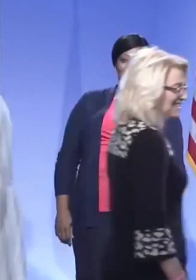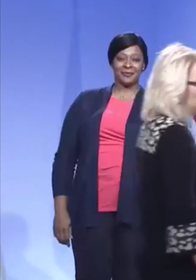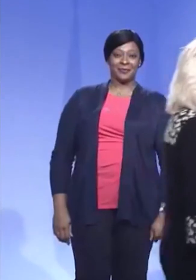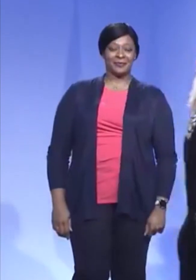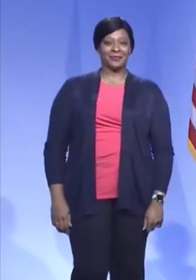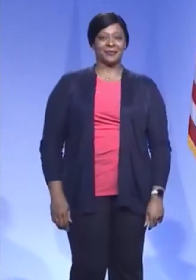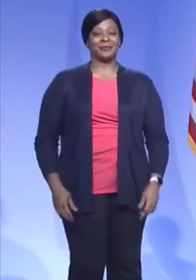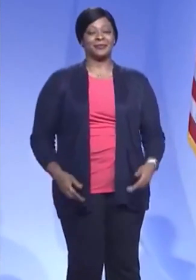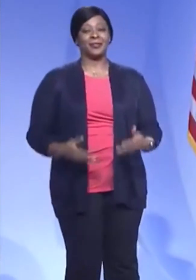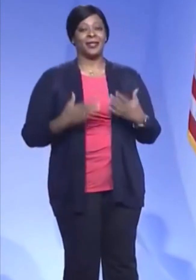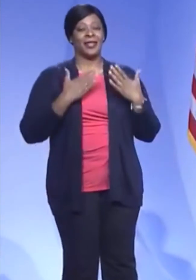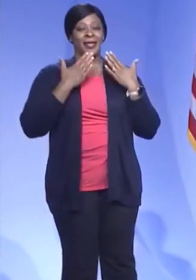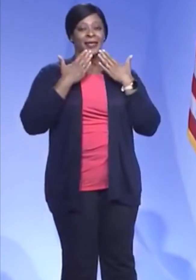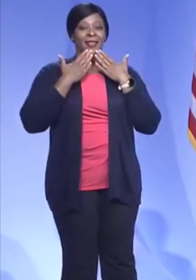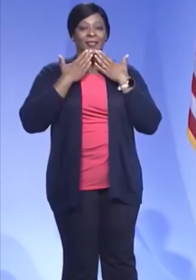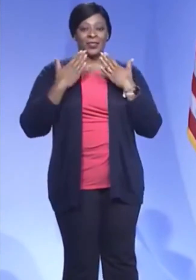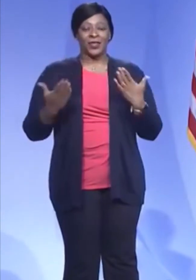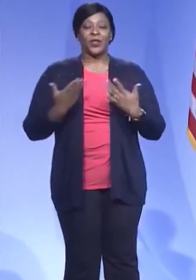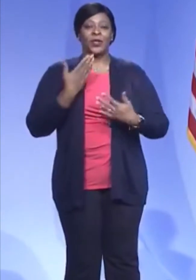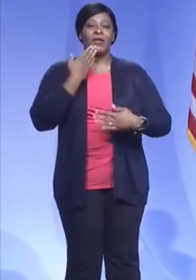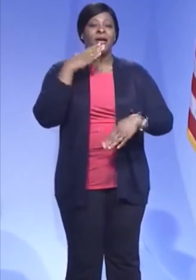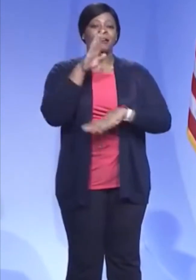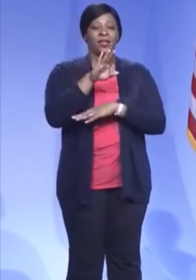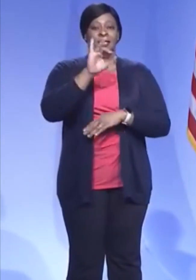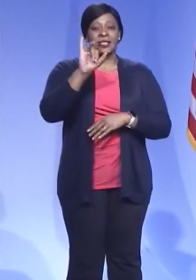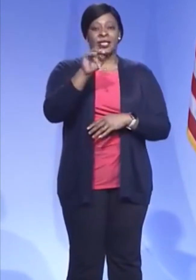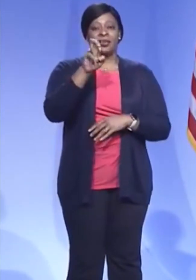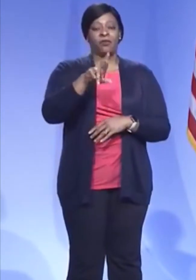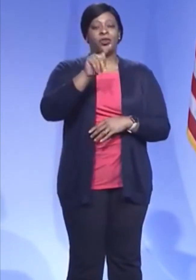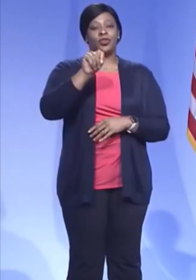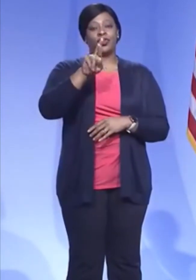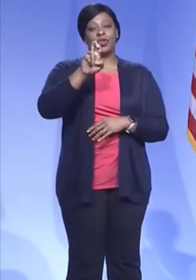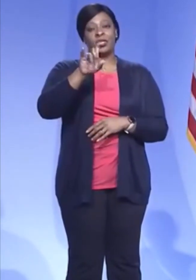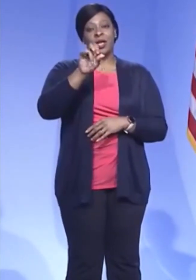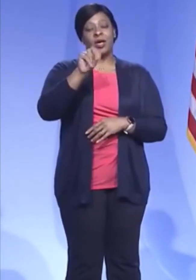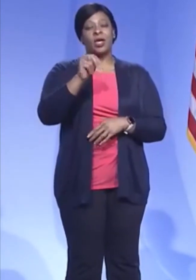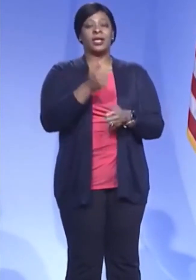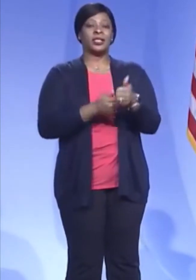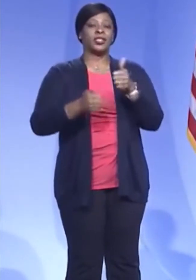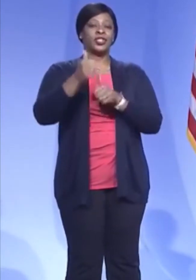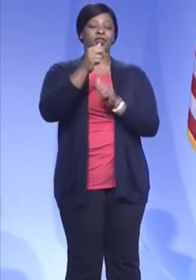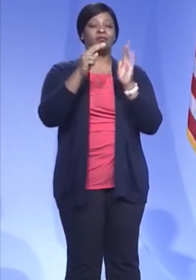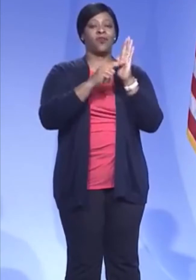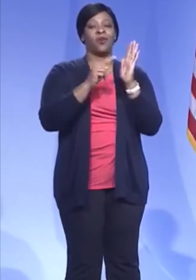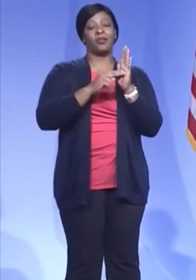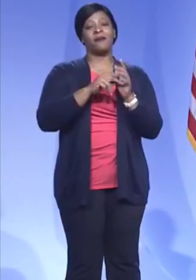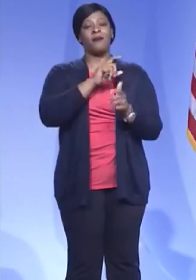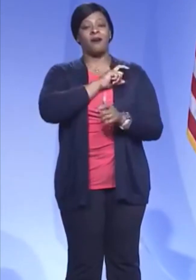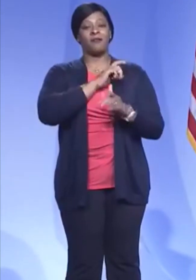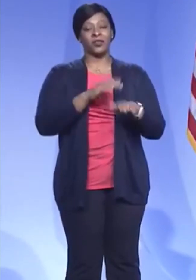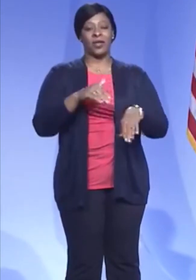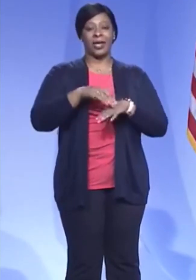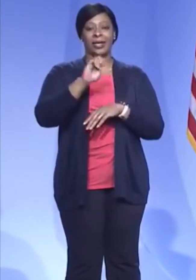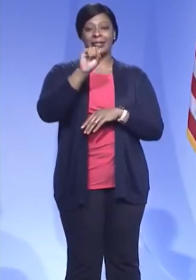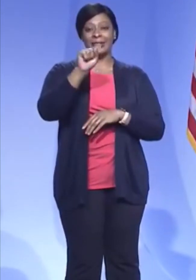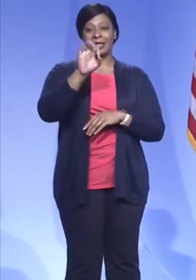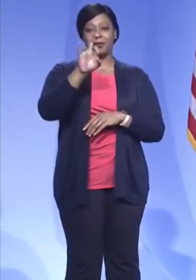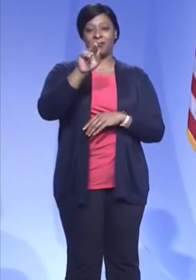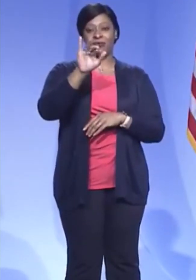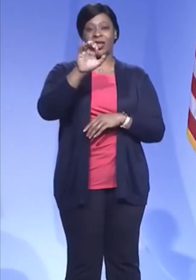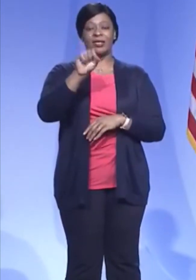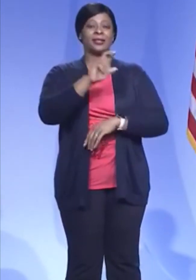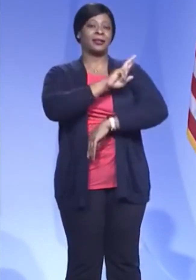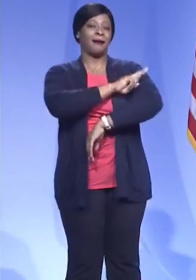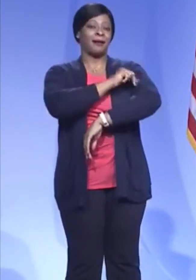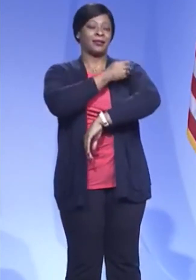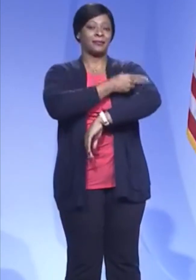Thank you. Well, good afternoon. I'm Jennifer Chiusano. I'm the Chief Nursing Officer at St. Francis Hospital in Memphis, and